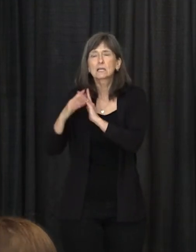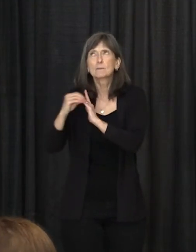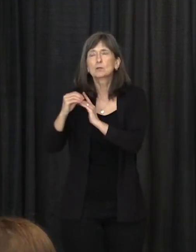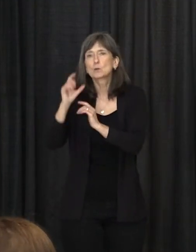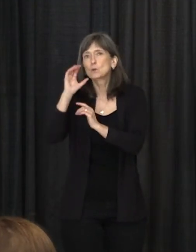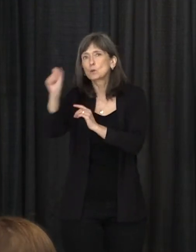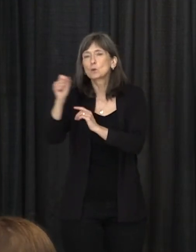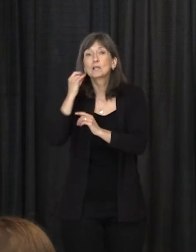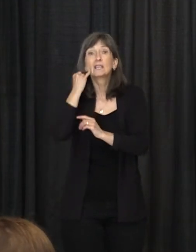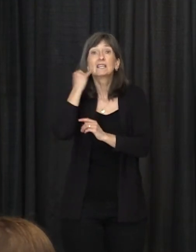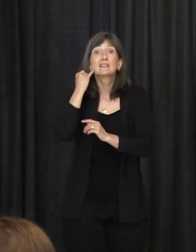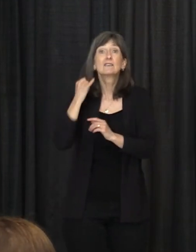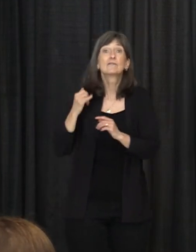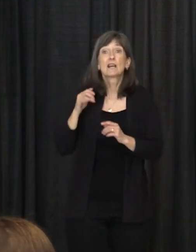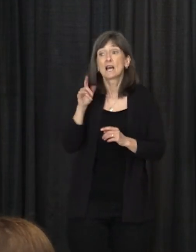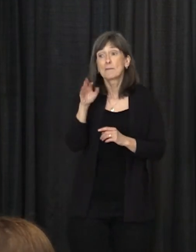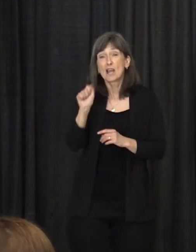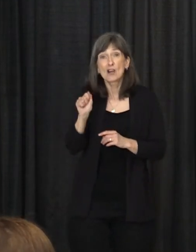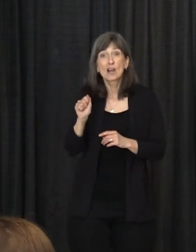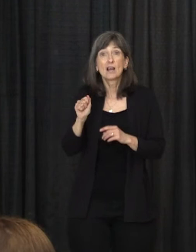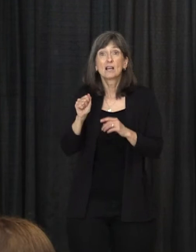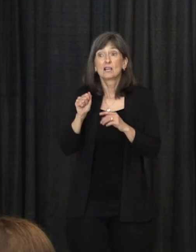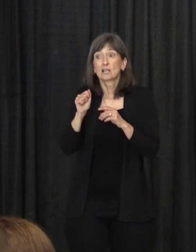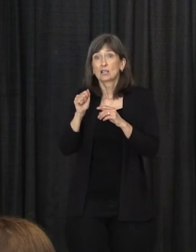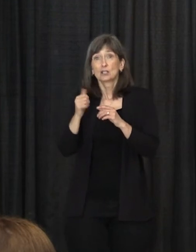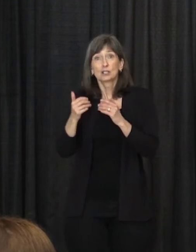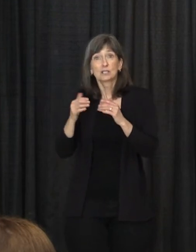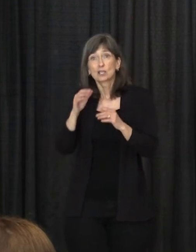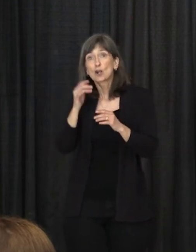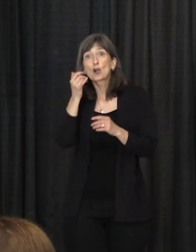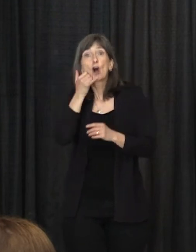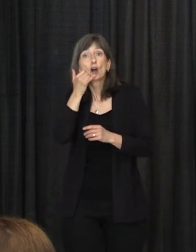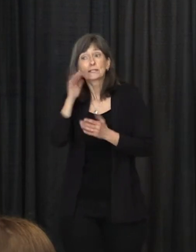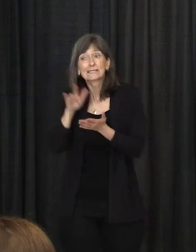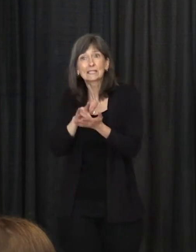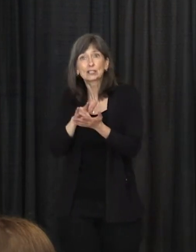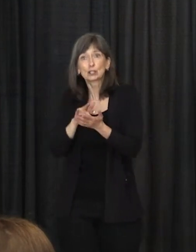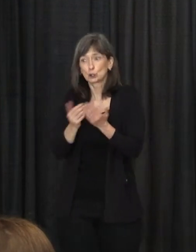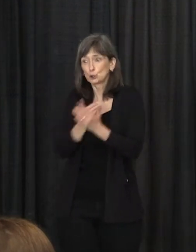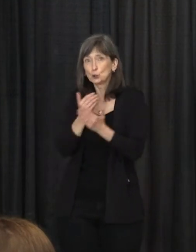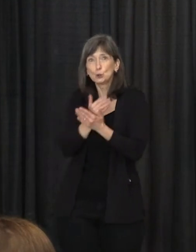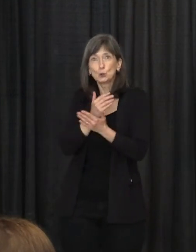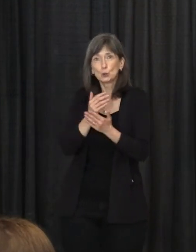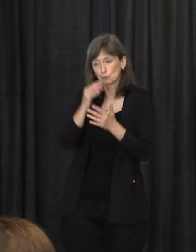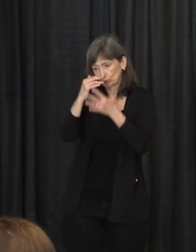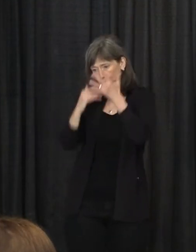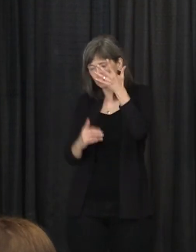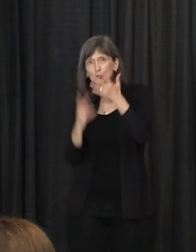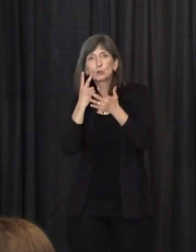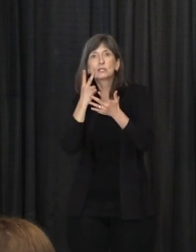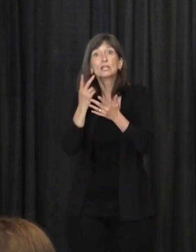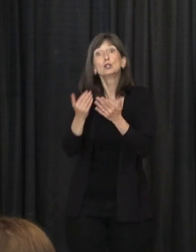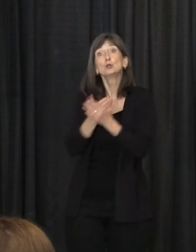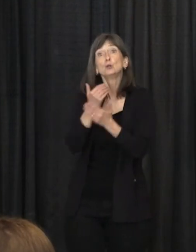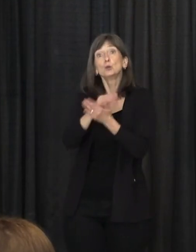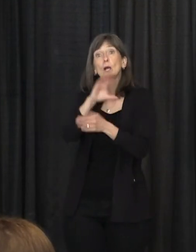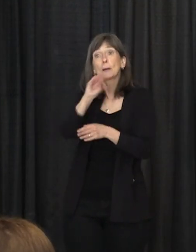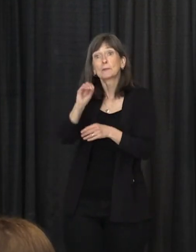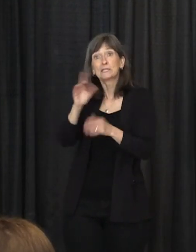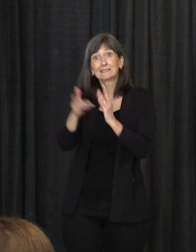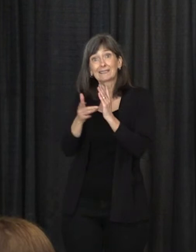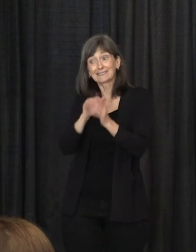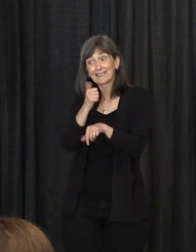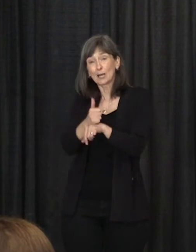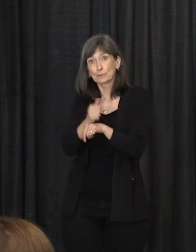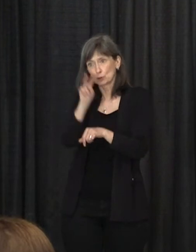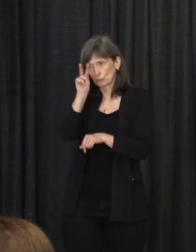Genesis Center in Amera, it's amazing how many young companies you see immigrant founders, co-founders, and